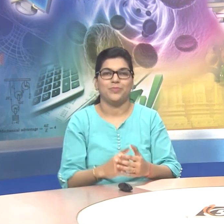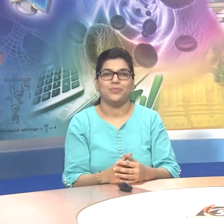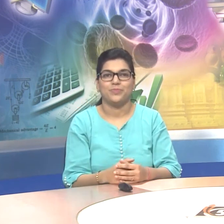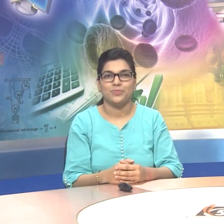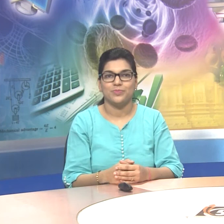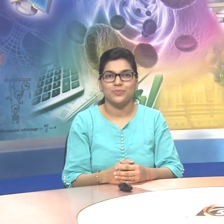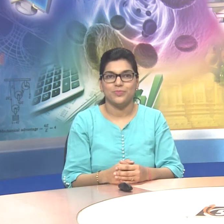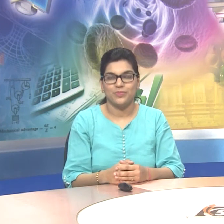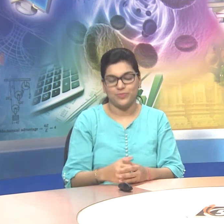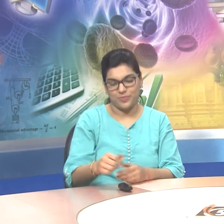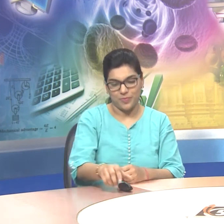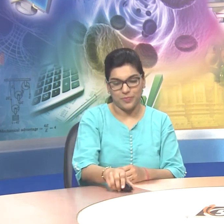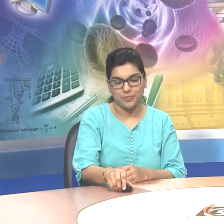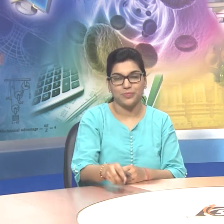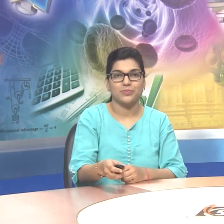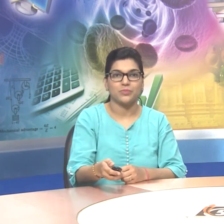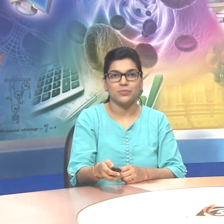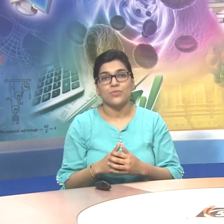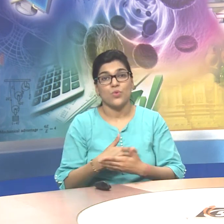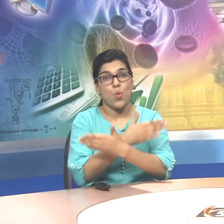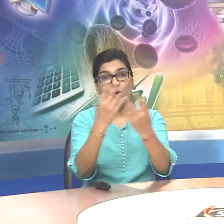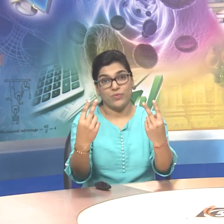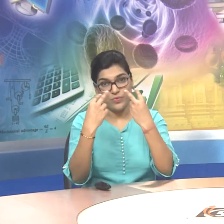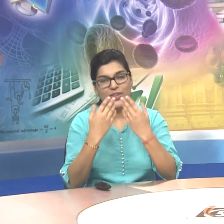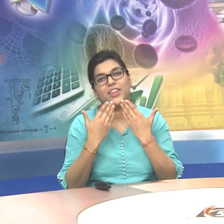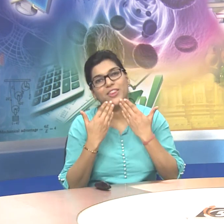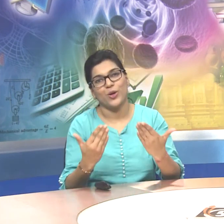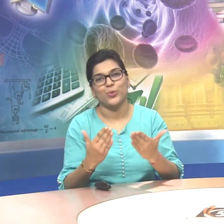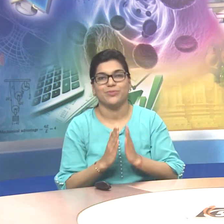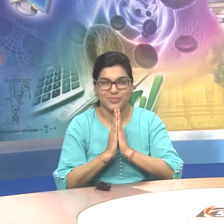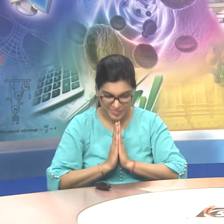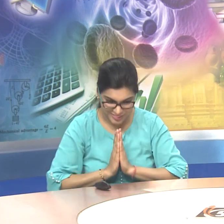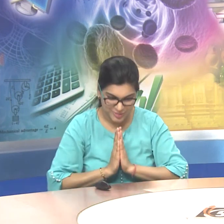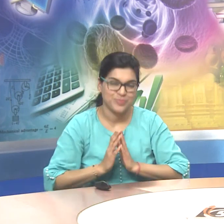evidence. Thank you for watching.